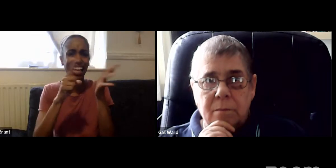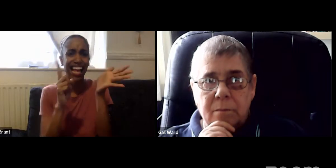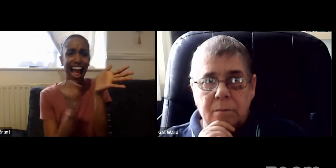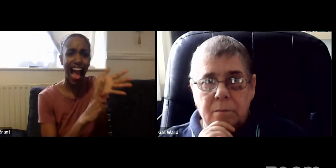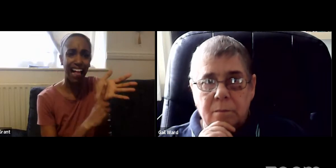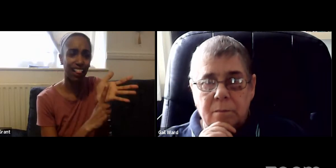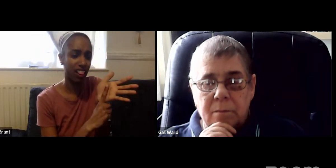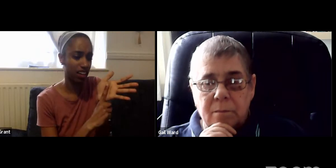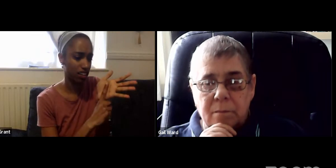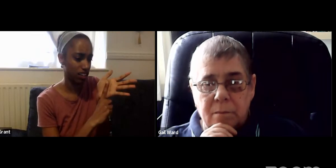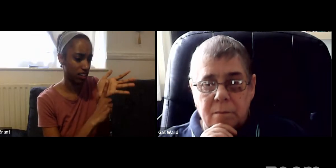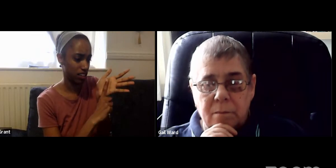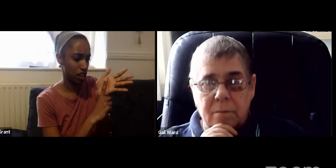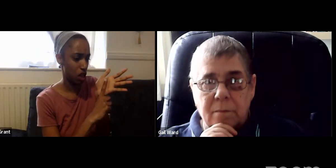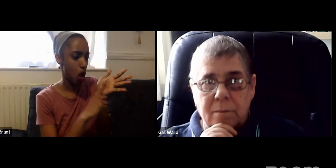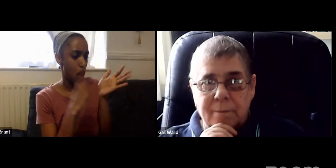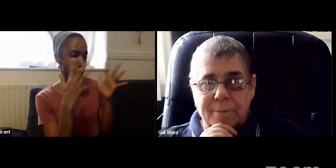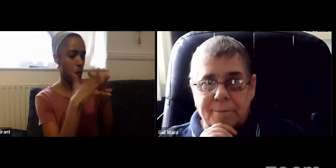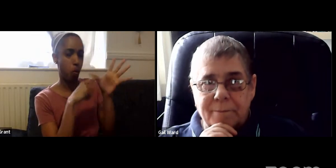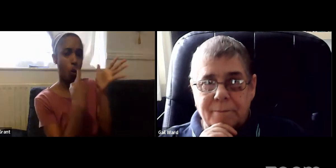introduce Gail